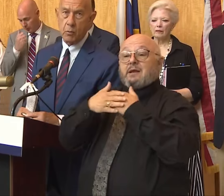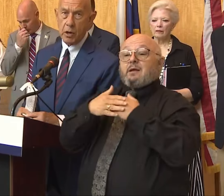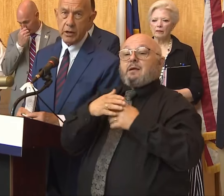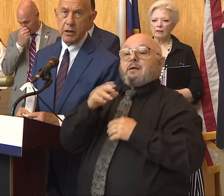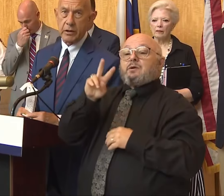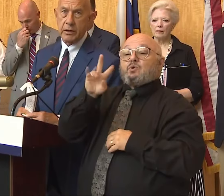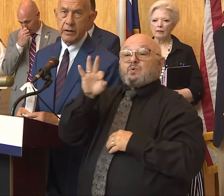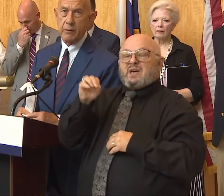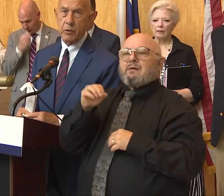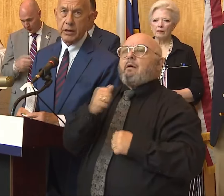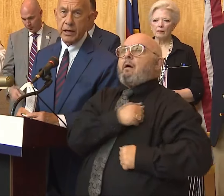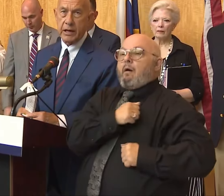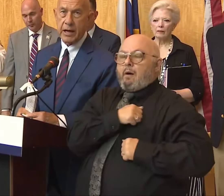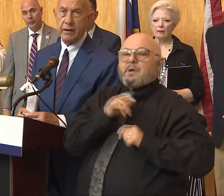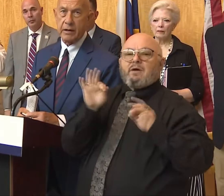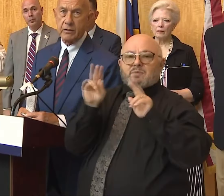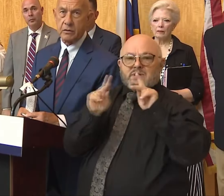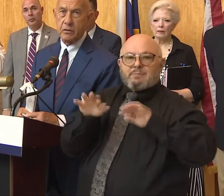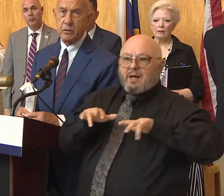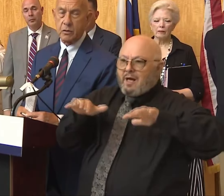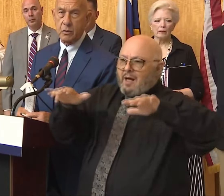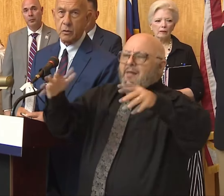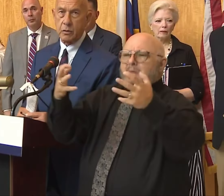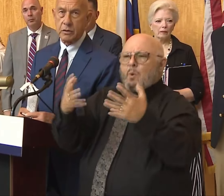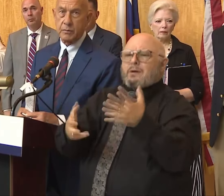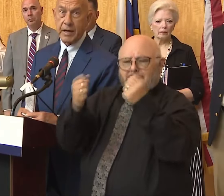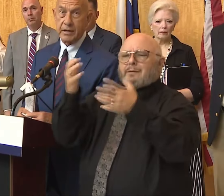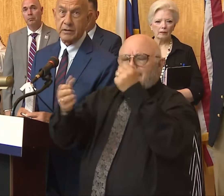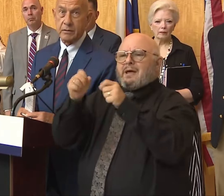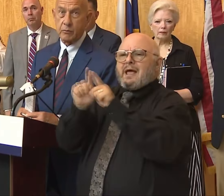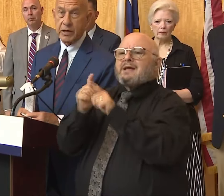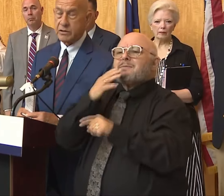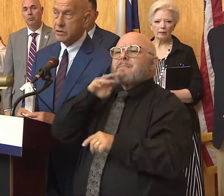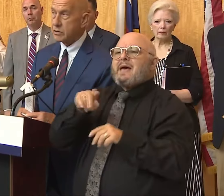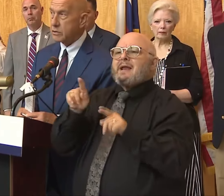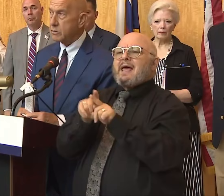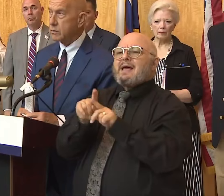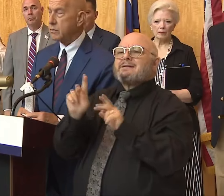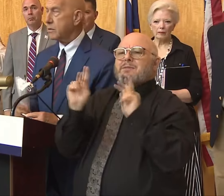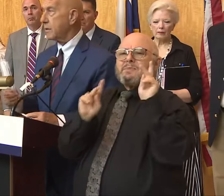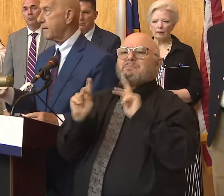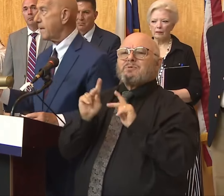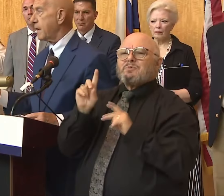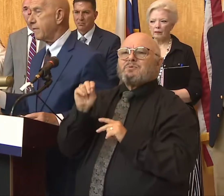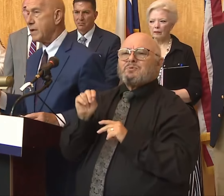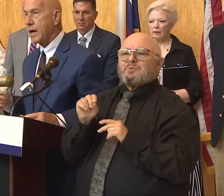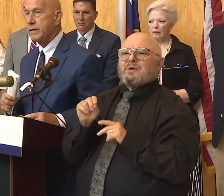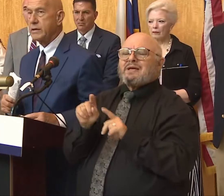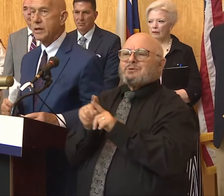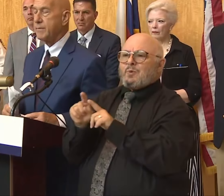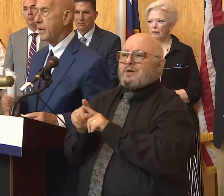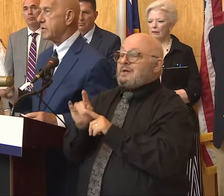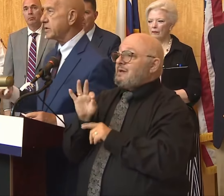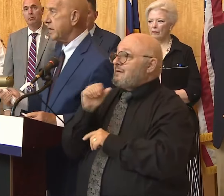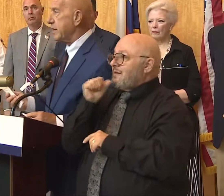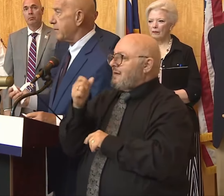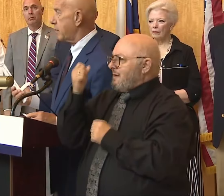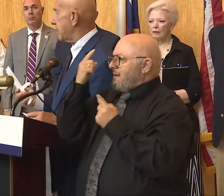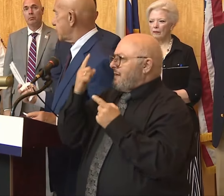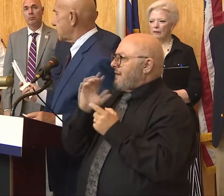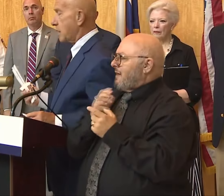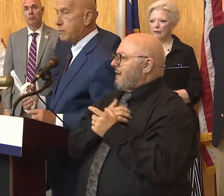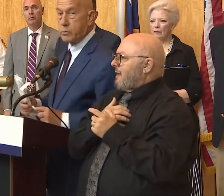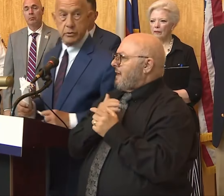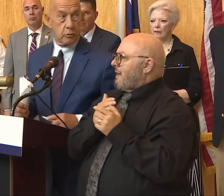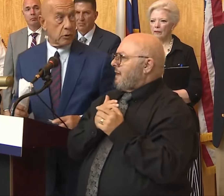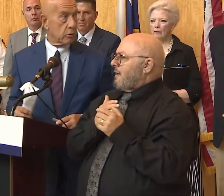of people working on it, and they want to get it out as bad as the residents do. If not, understand our